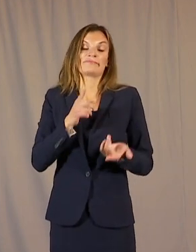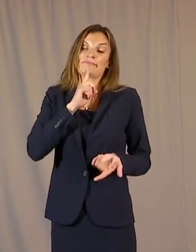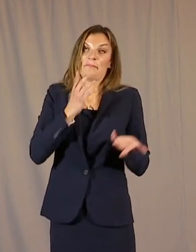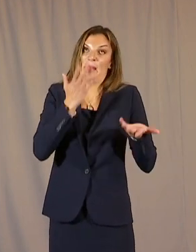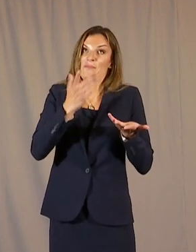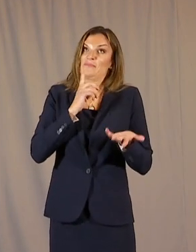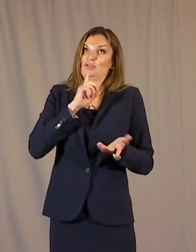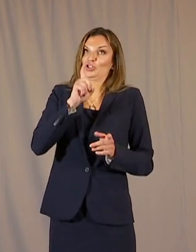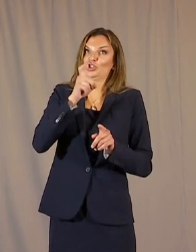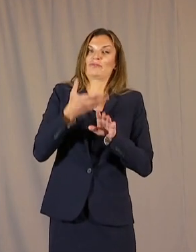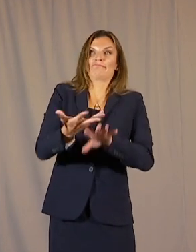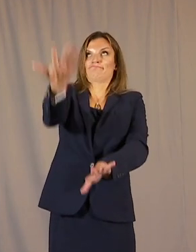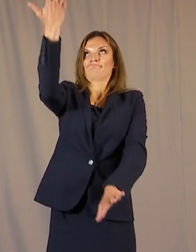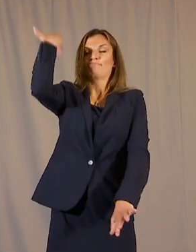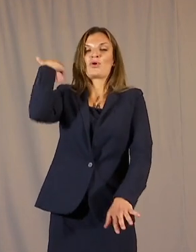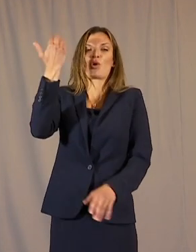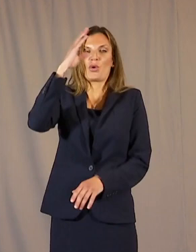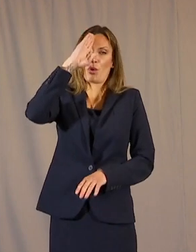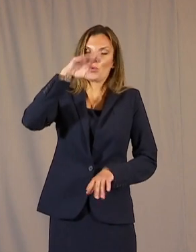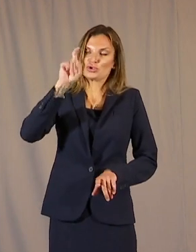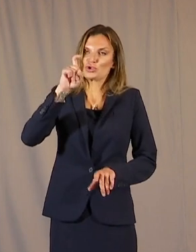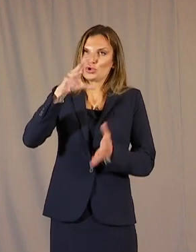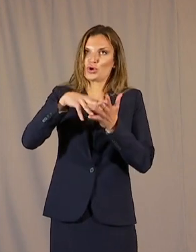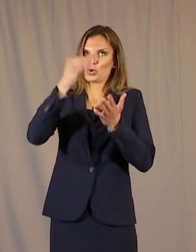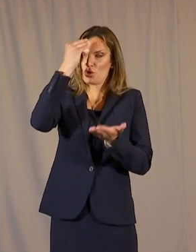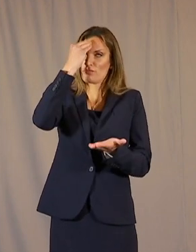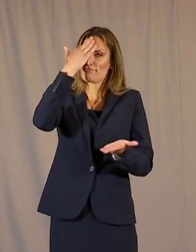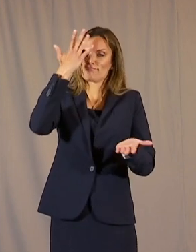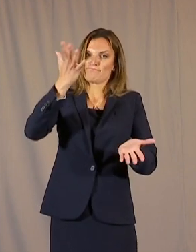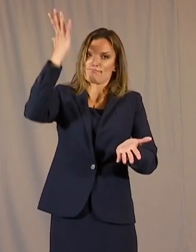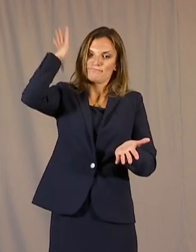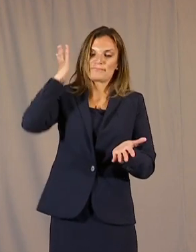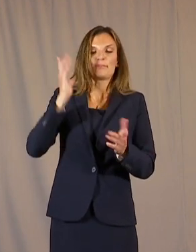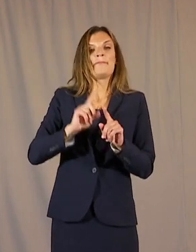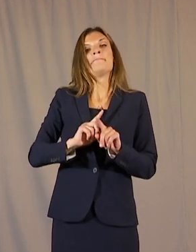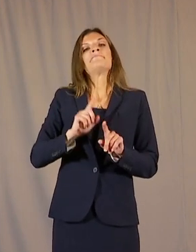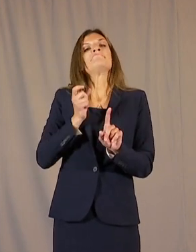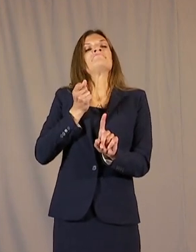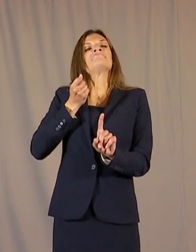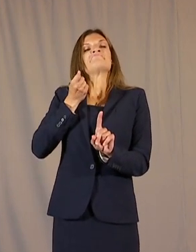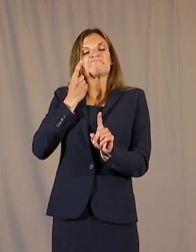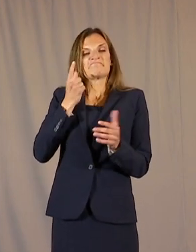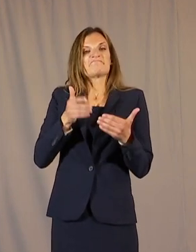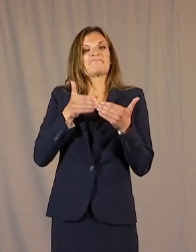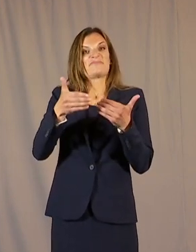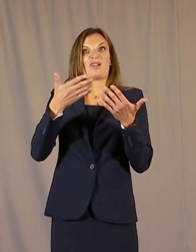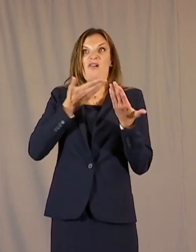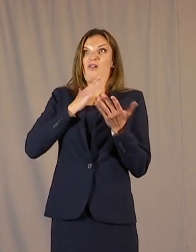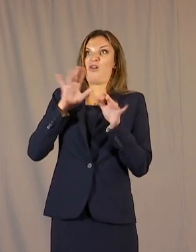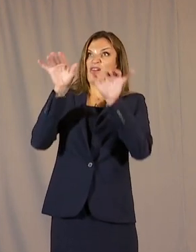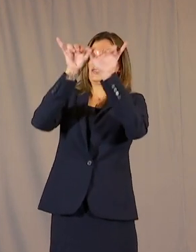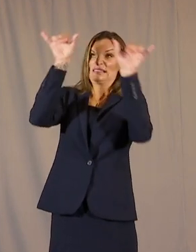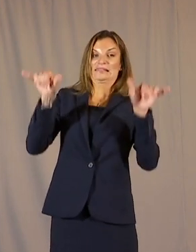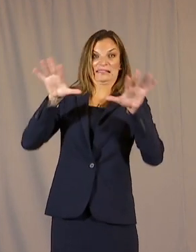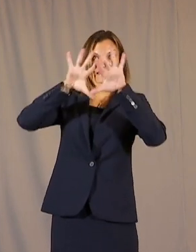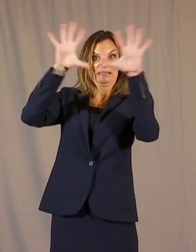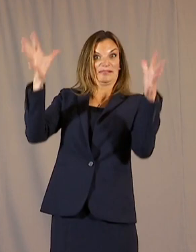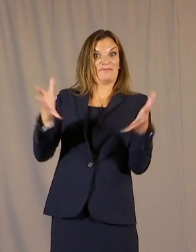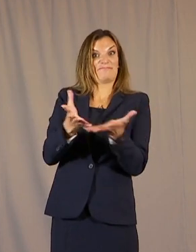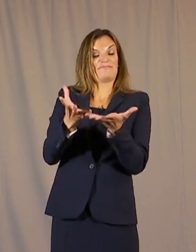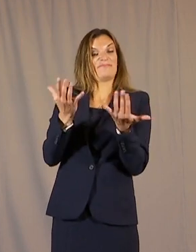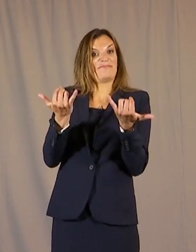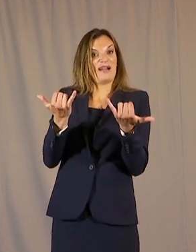along, but based on you know, how our society is constructed, you